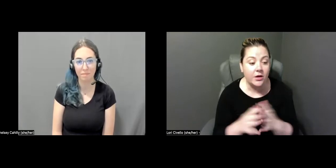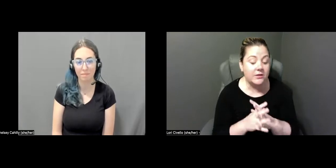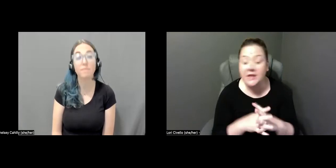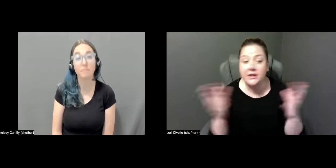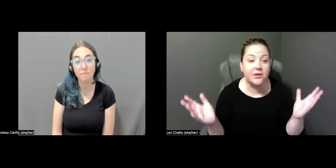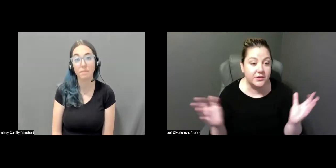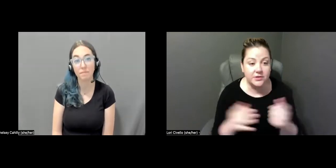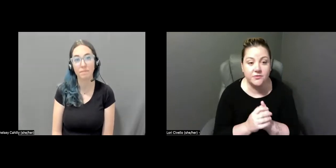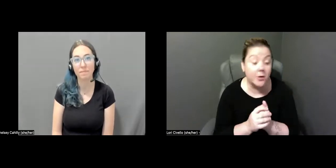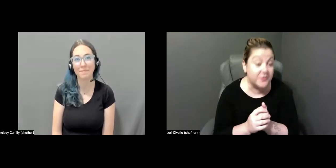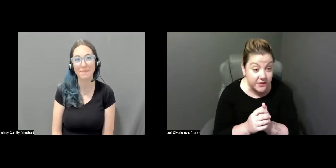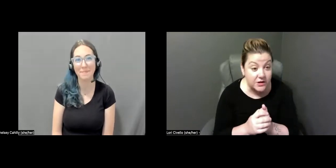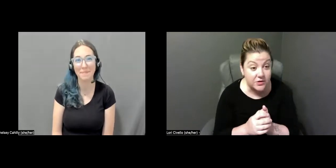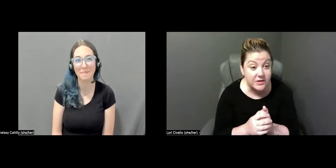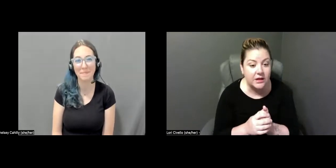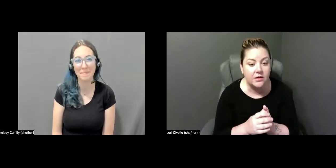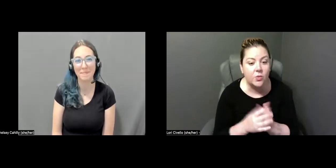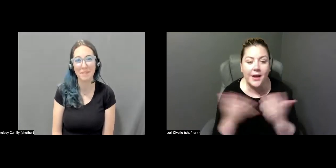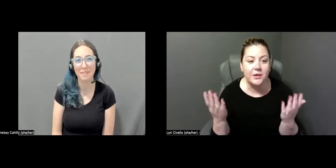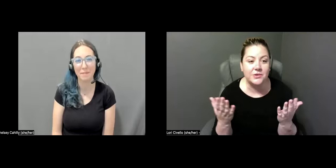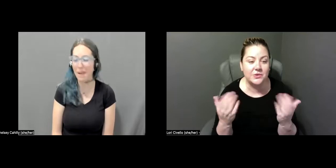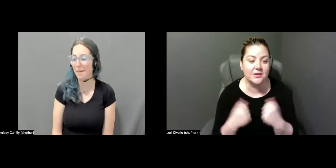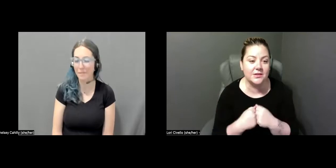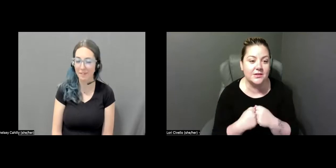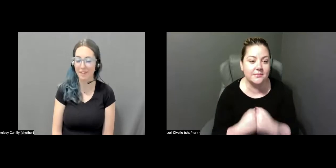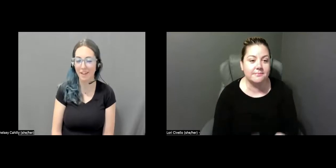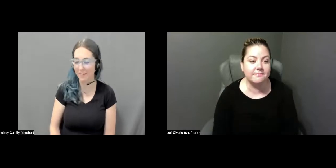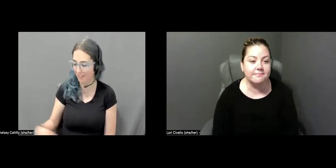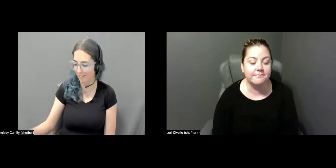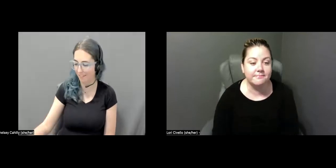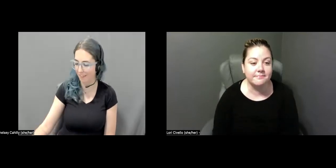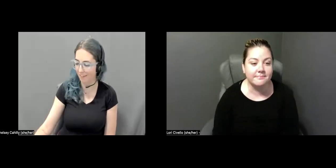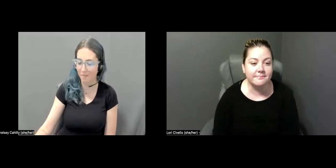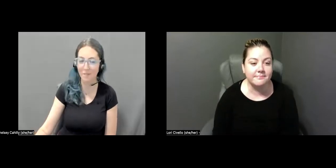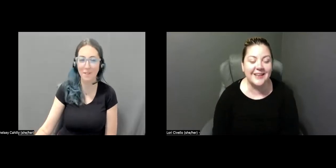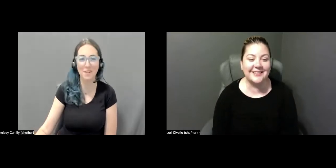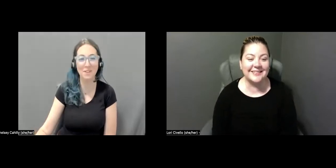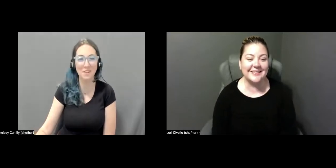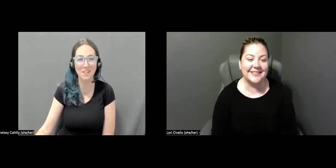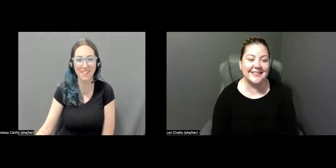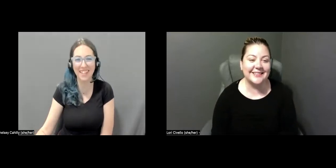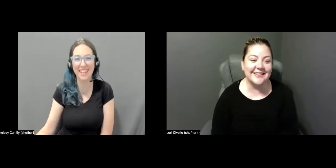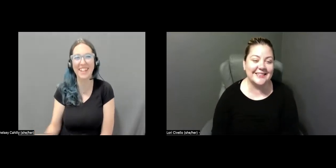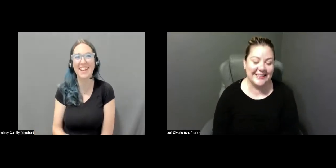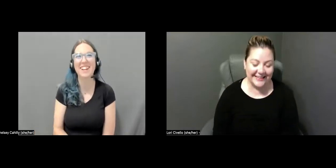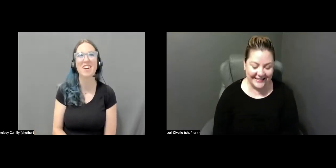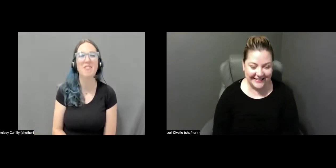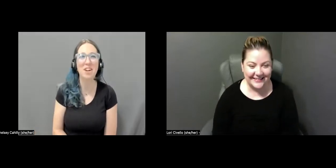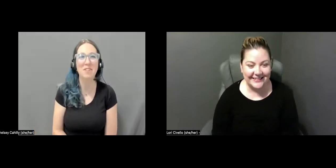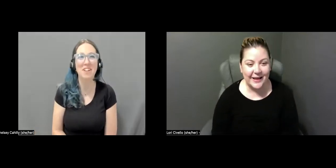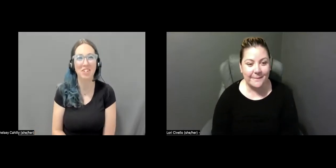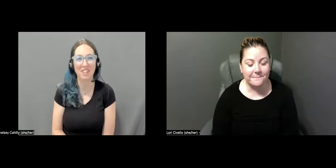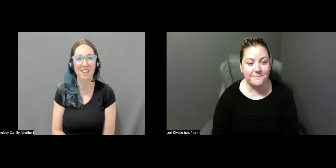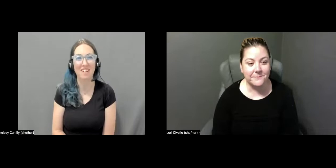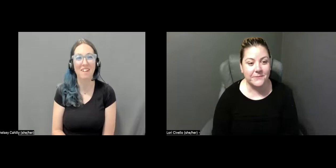now, 10 years, almost 15 years in, why do you do this? You had to say that. Now I feel old. Why